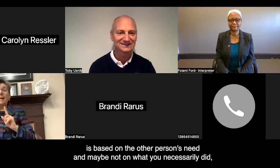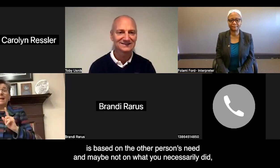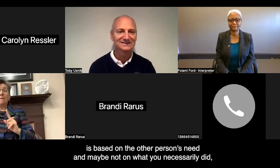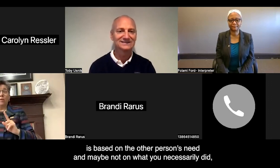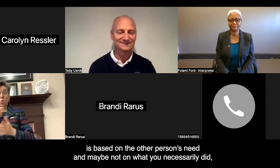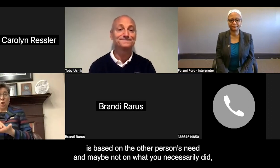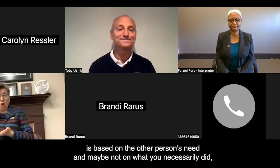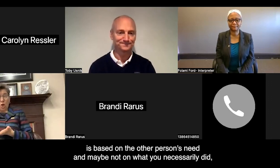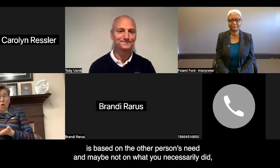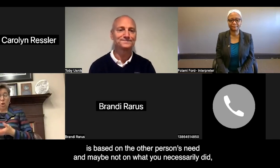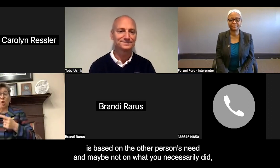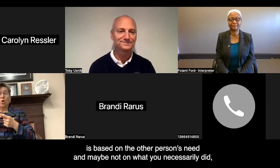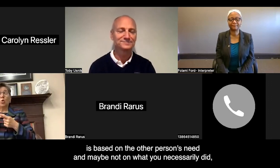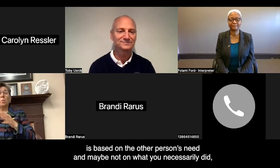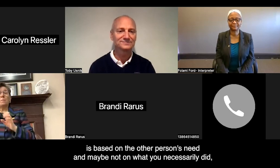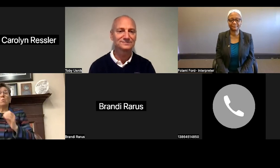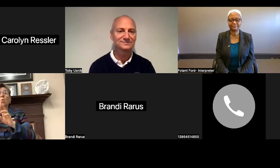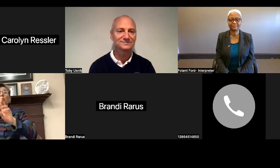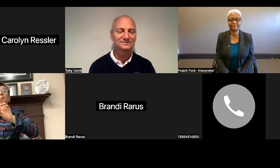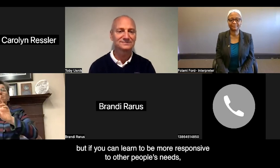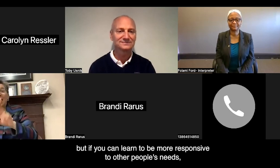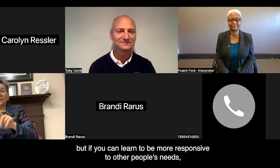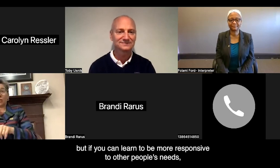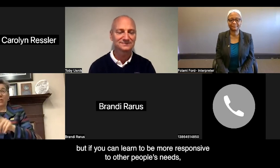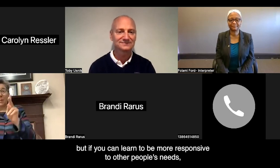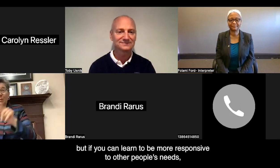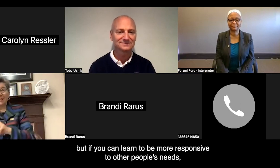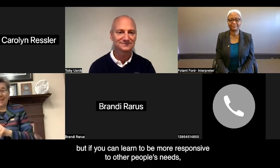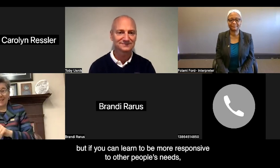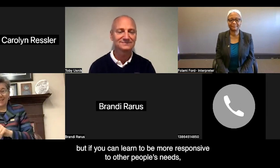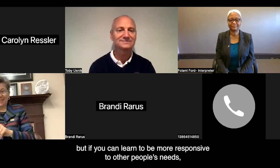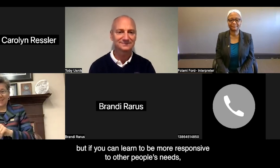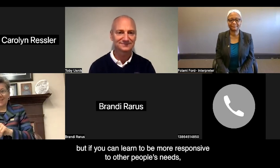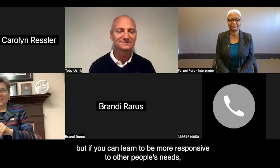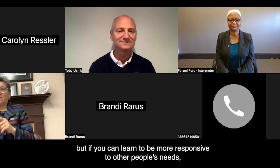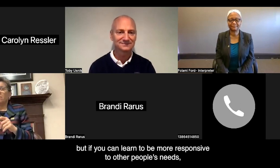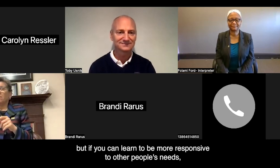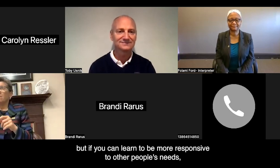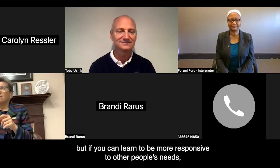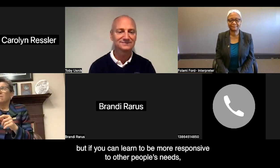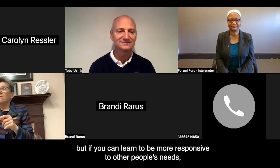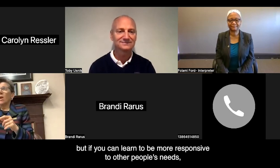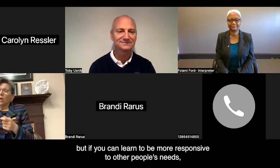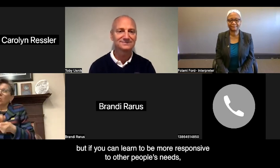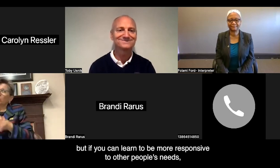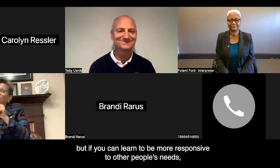necessarily did. But if you can learn to be more responsive to other people's needs,